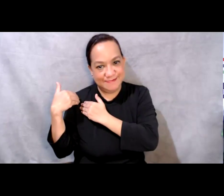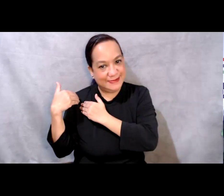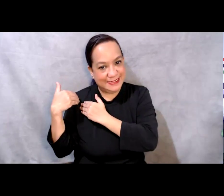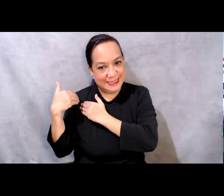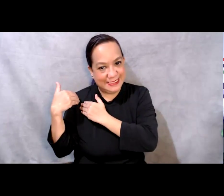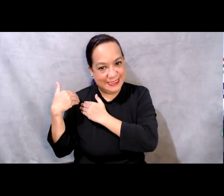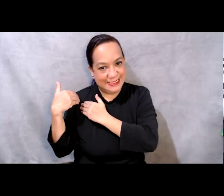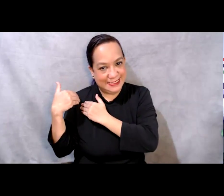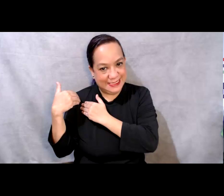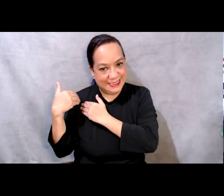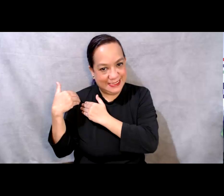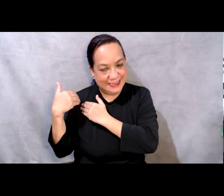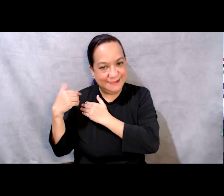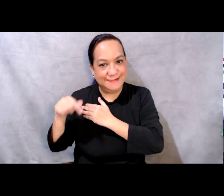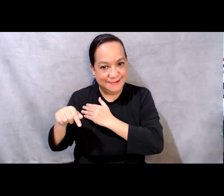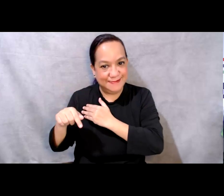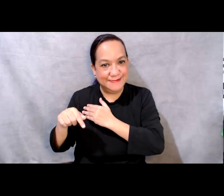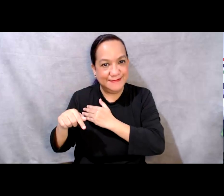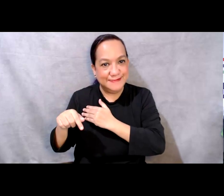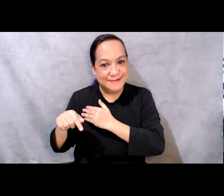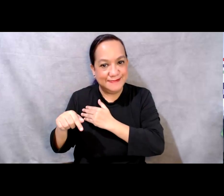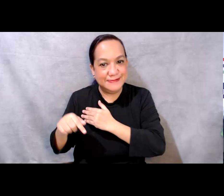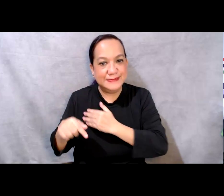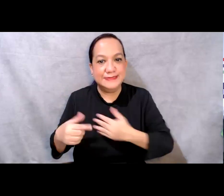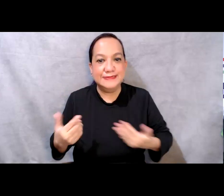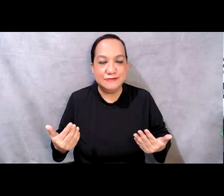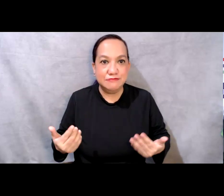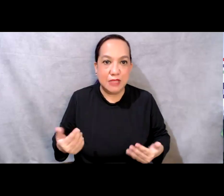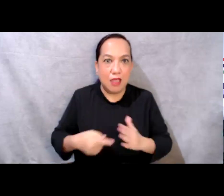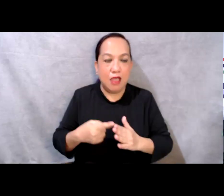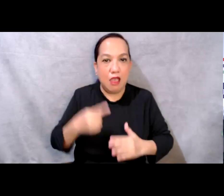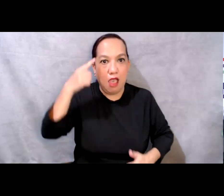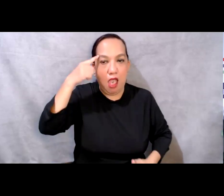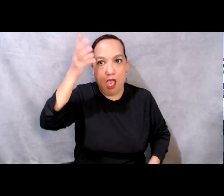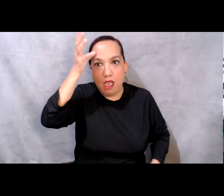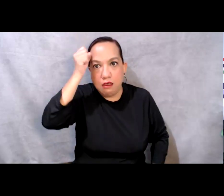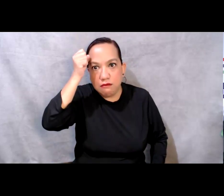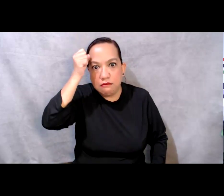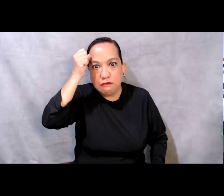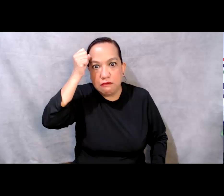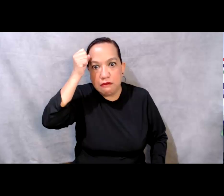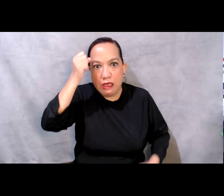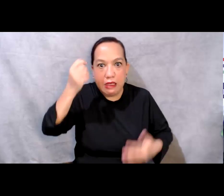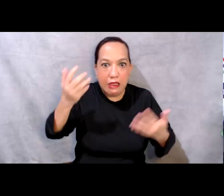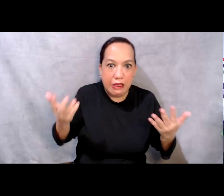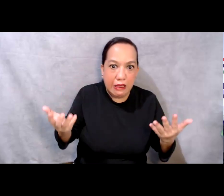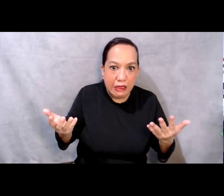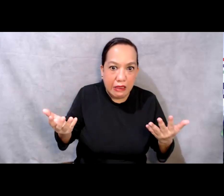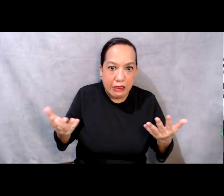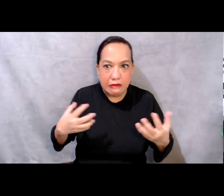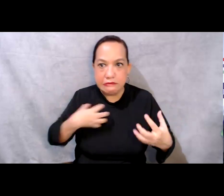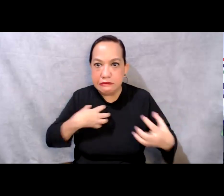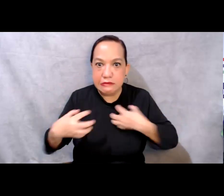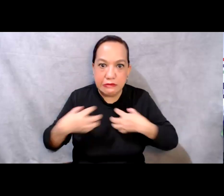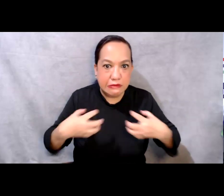criticisms are leveled in our direction. Is that in terms of compliance makes the findings, the investigation